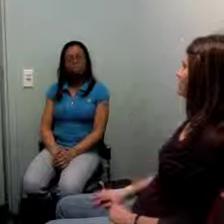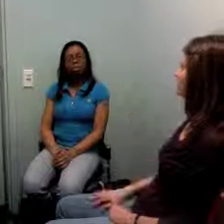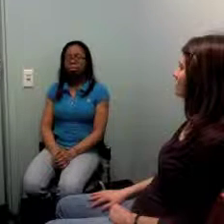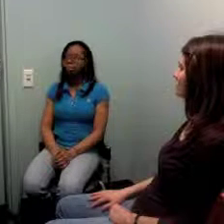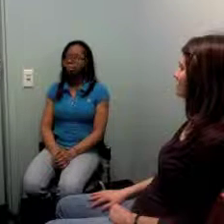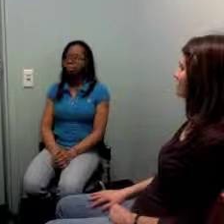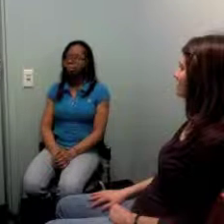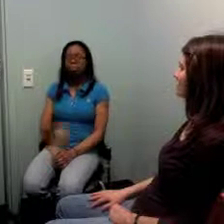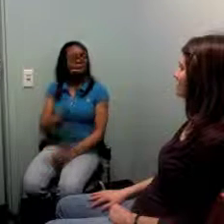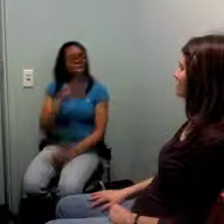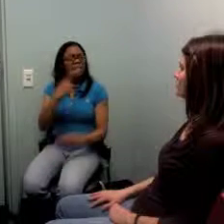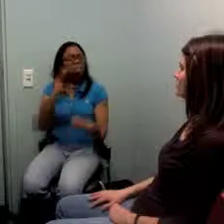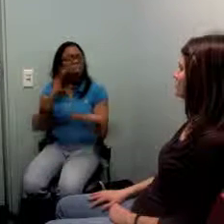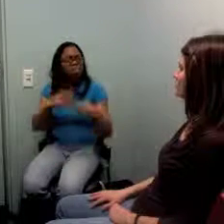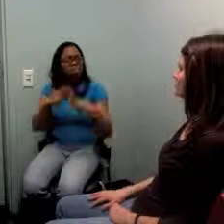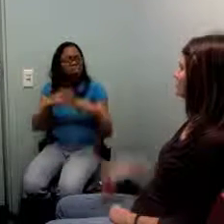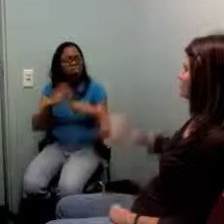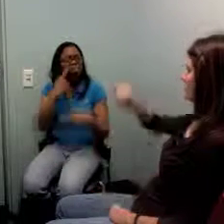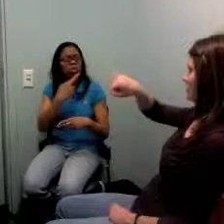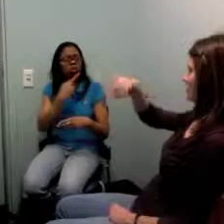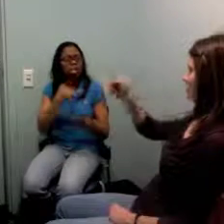What's the name of the restaurant again?